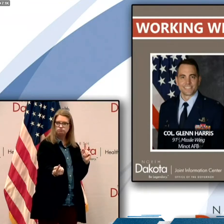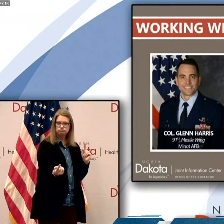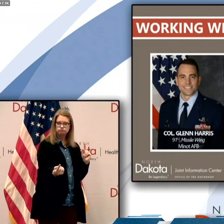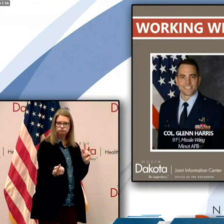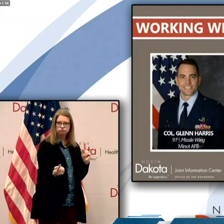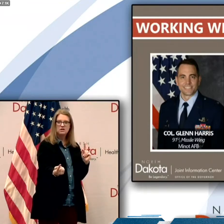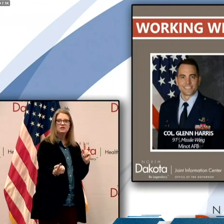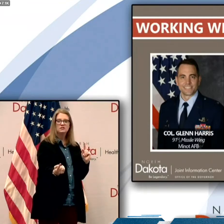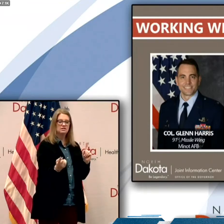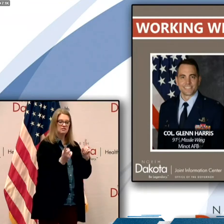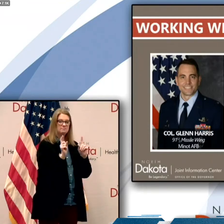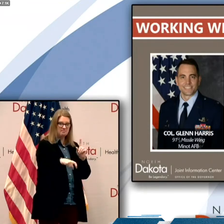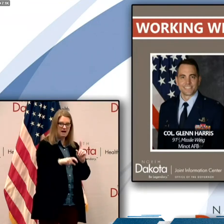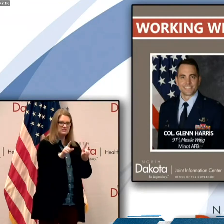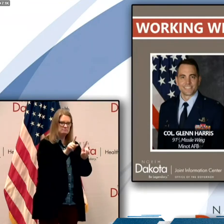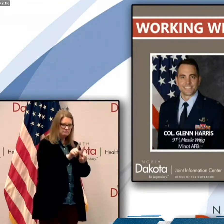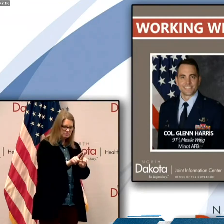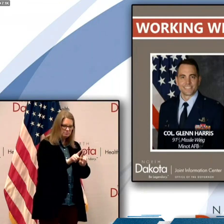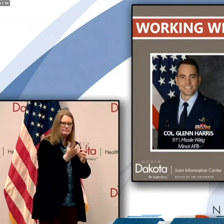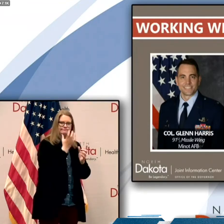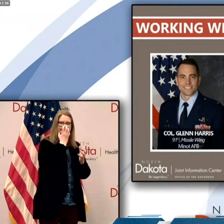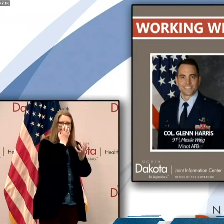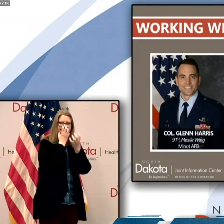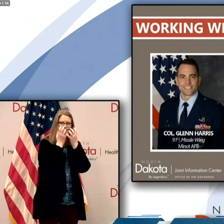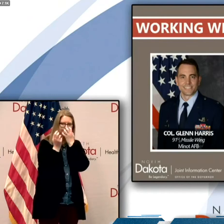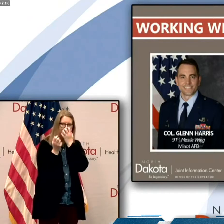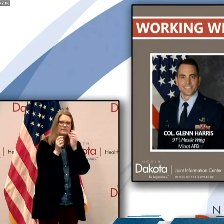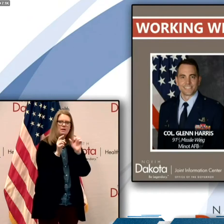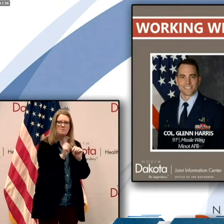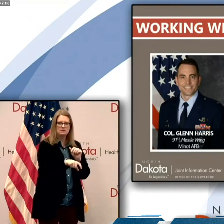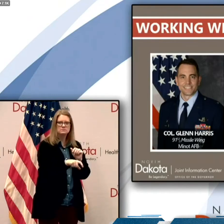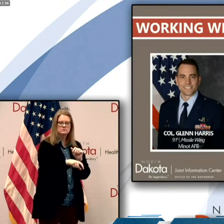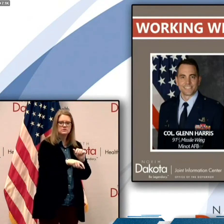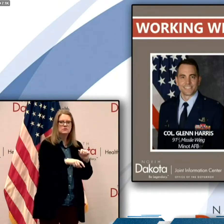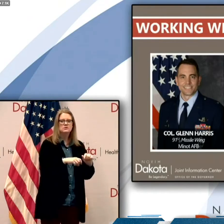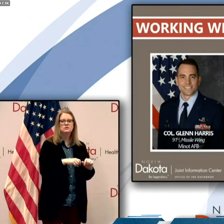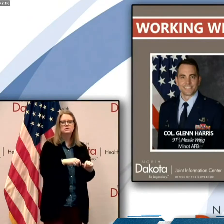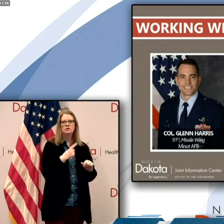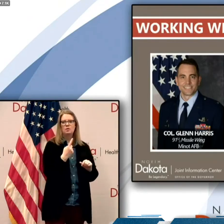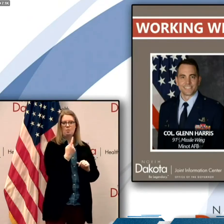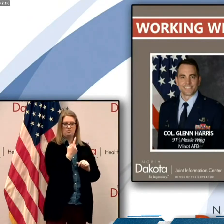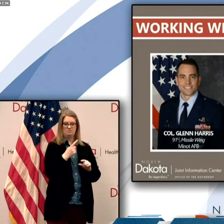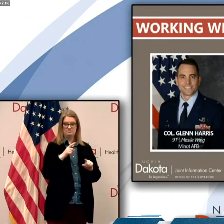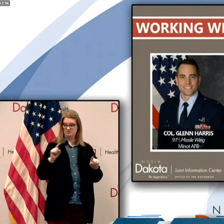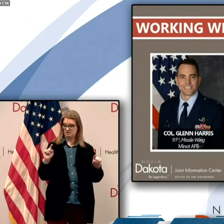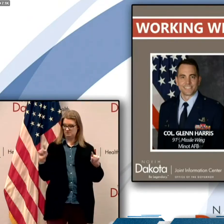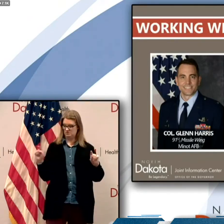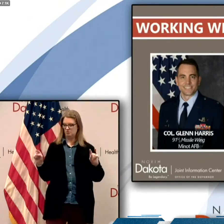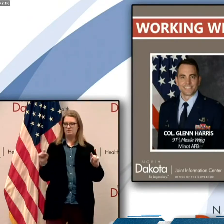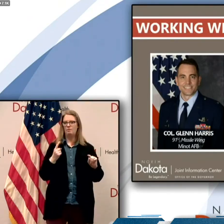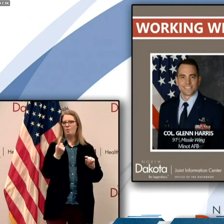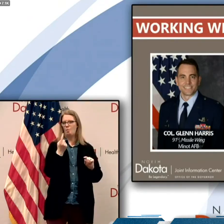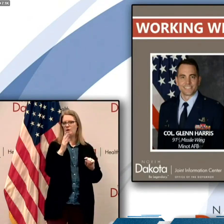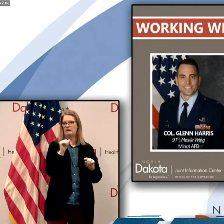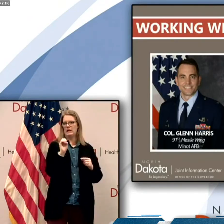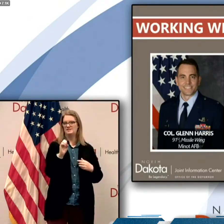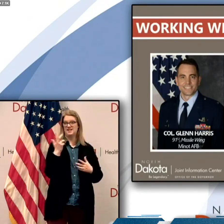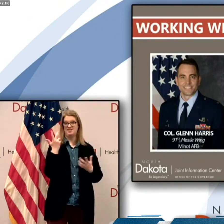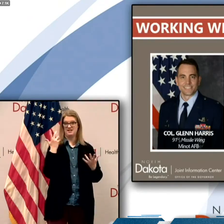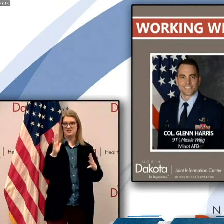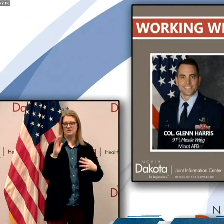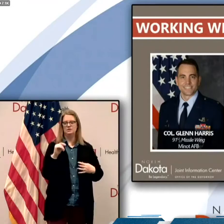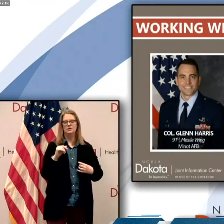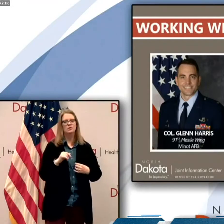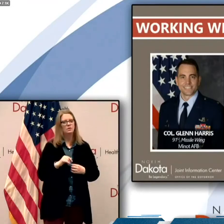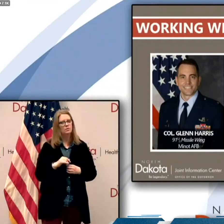as part of their work, that people are wearing masks. And so again, only one case between the two of them, and so we really, again, thank them for